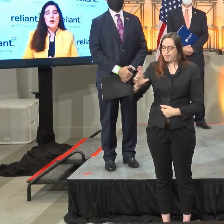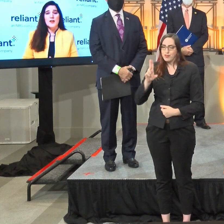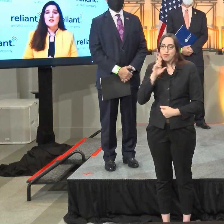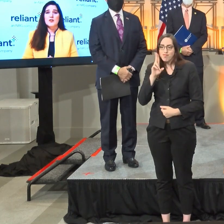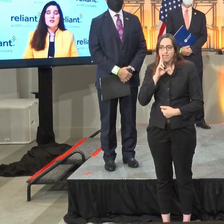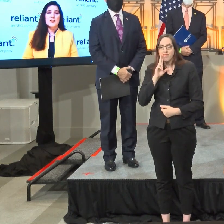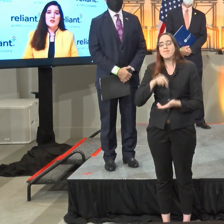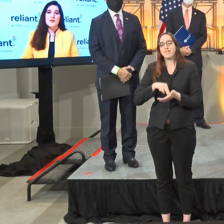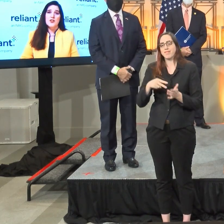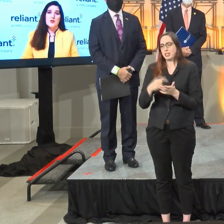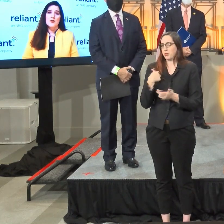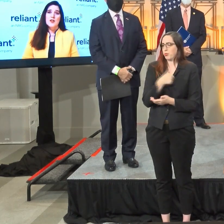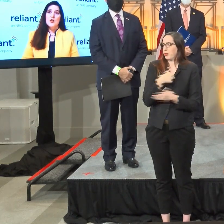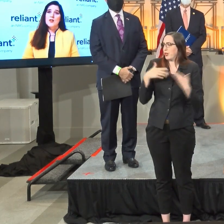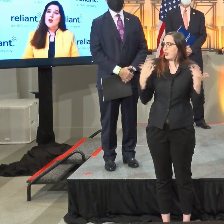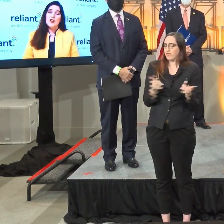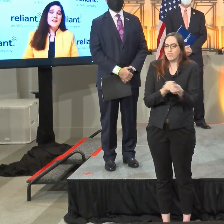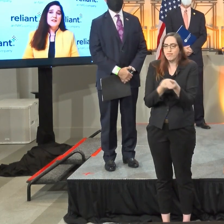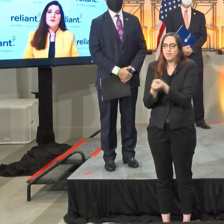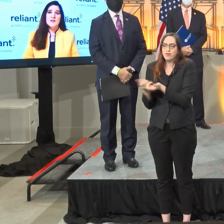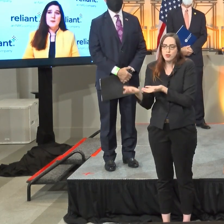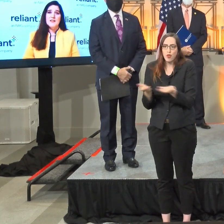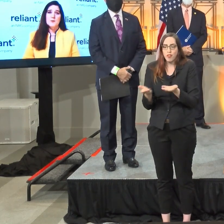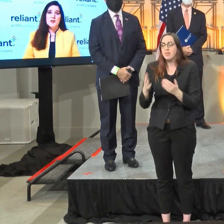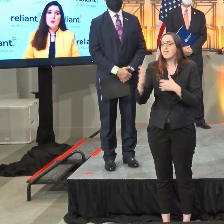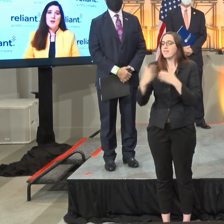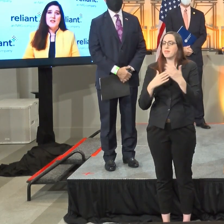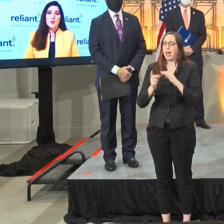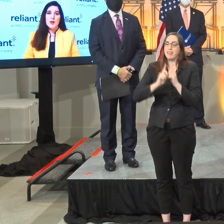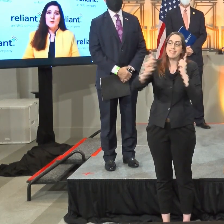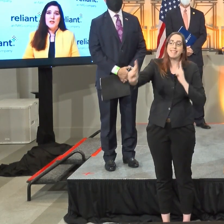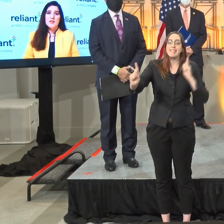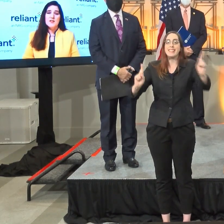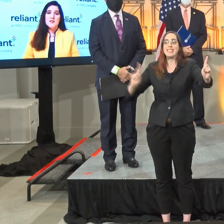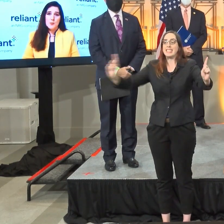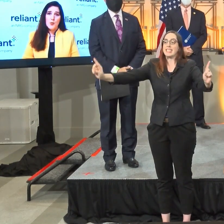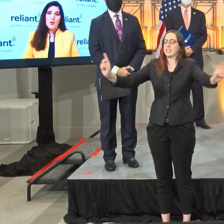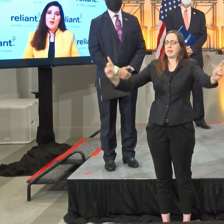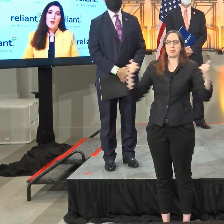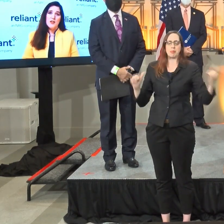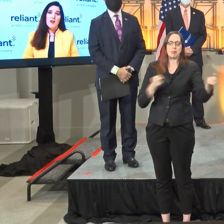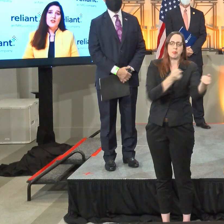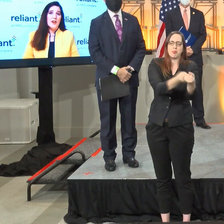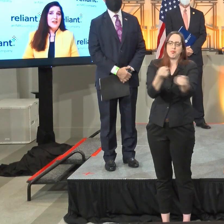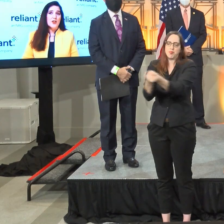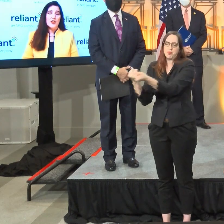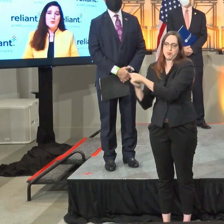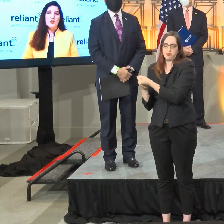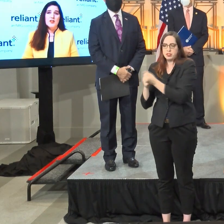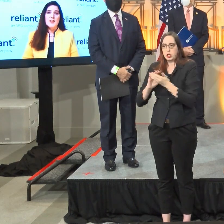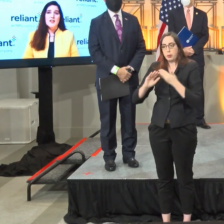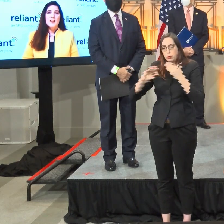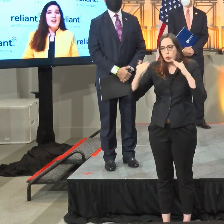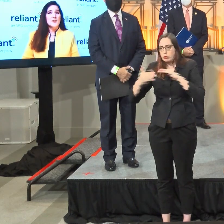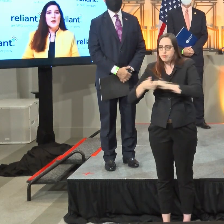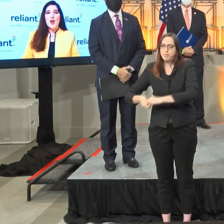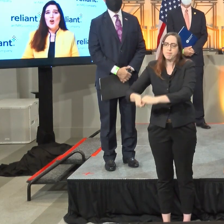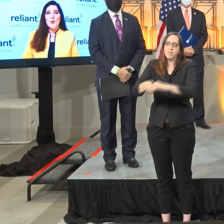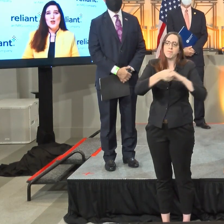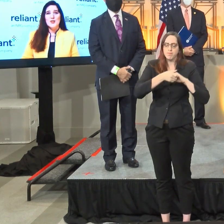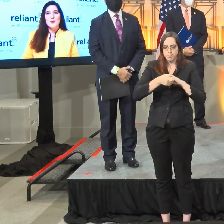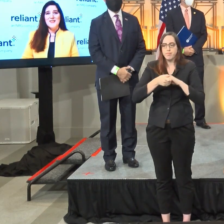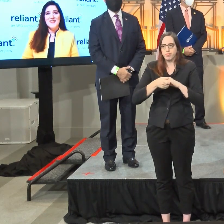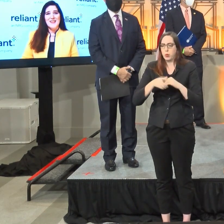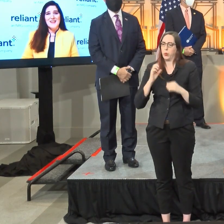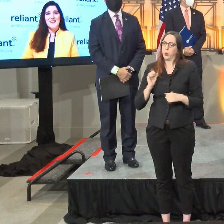people are here to serve you. Regardless of the space between us, we're committed to supporting one another and our community as we all